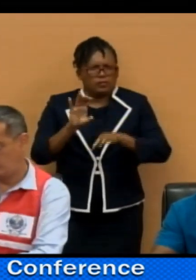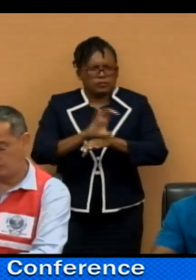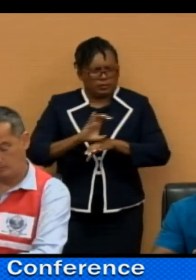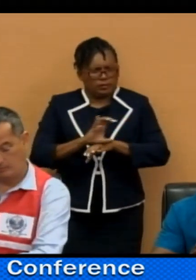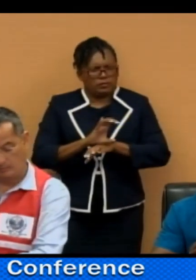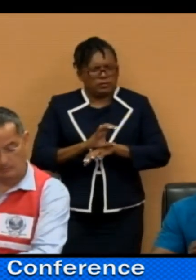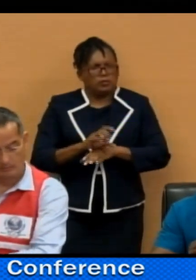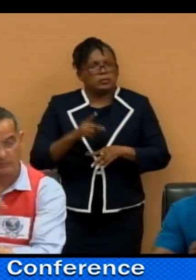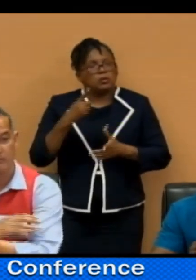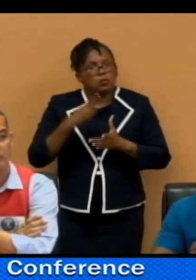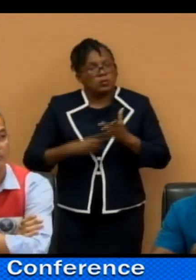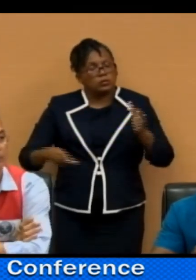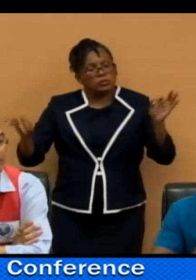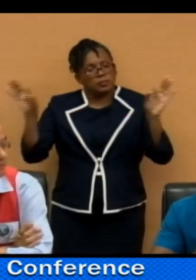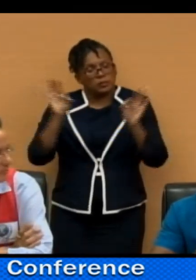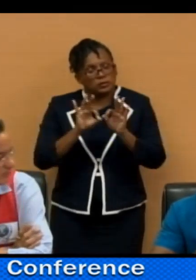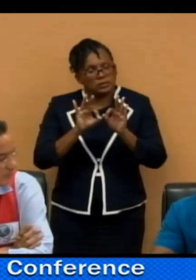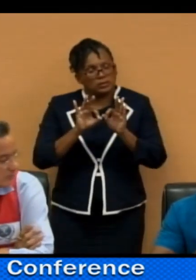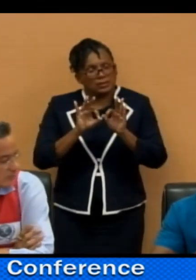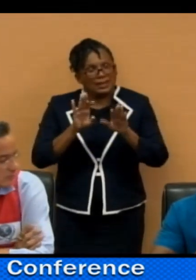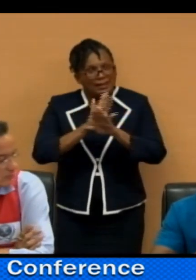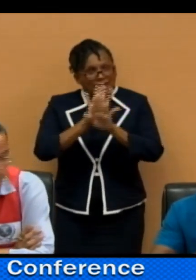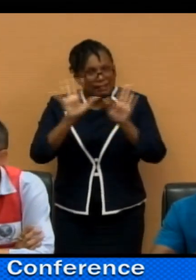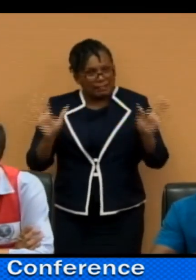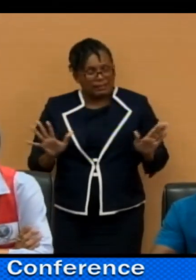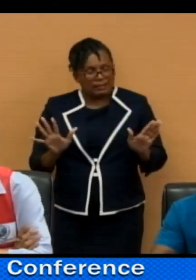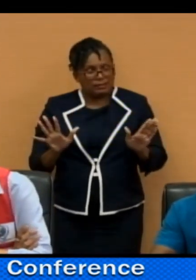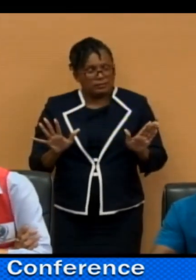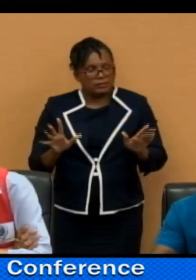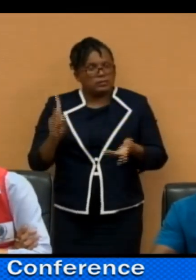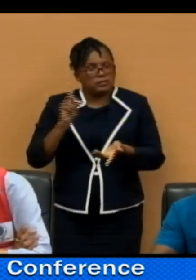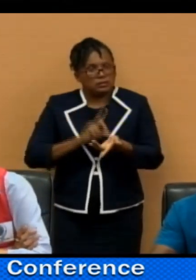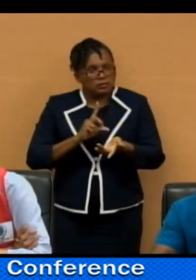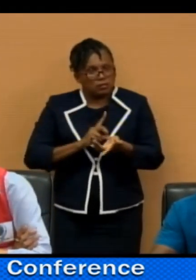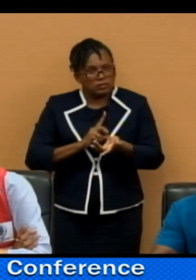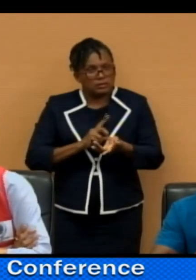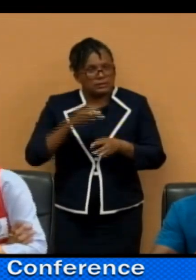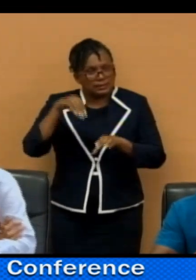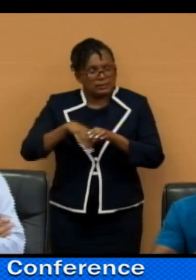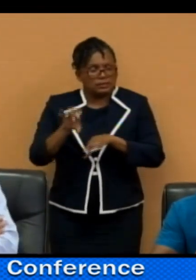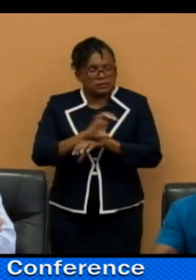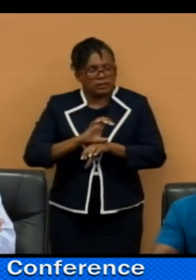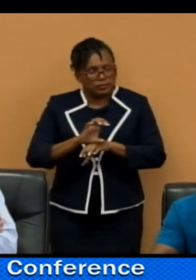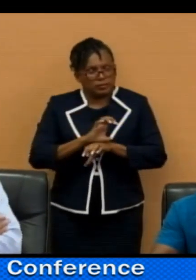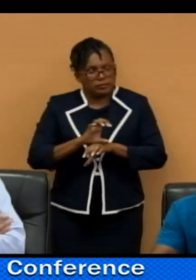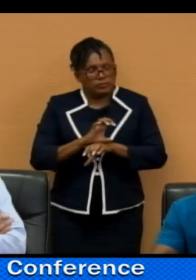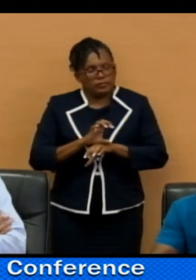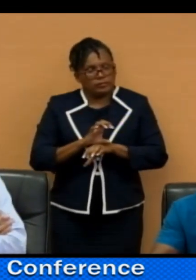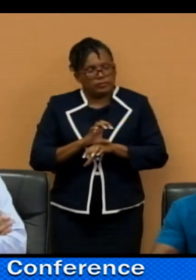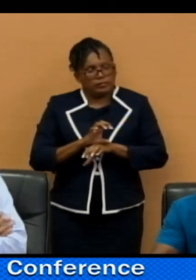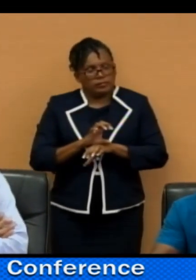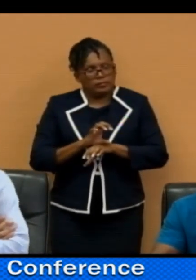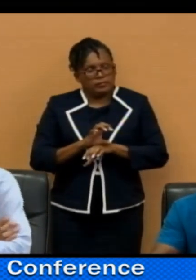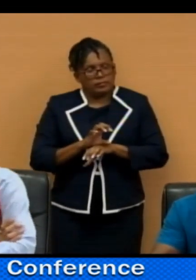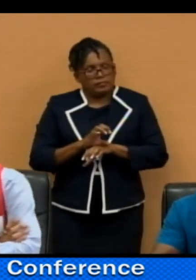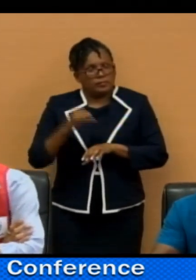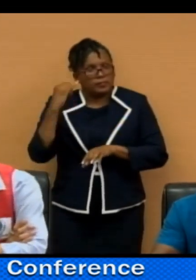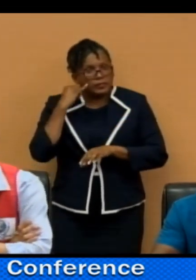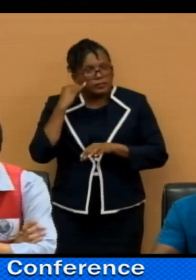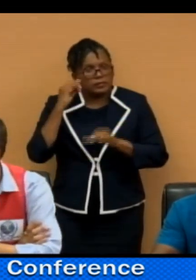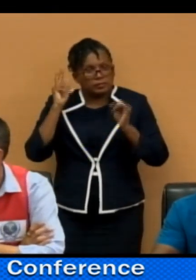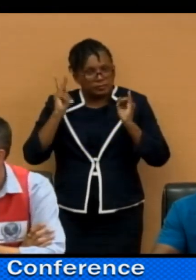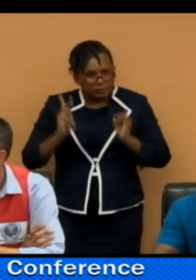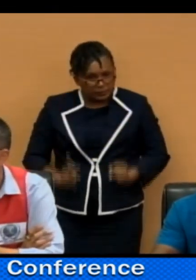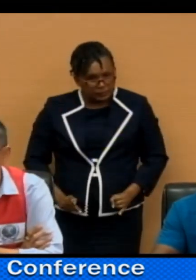clear with our doctors and healthcare providers in Karakou that if any person